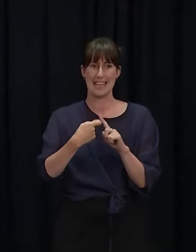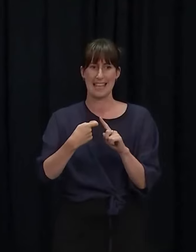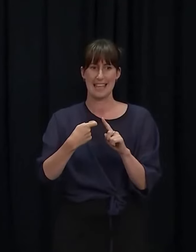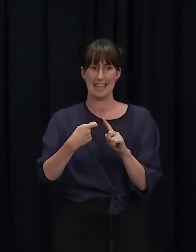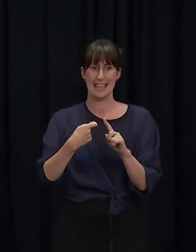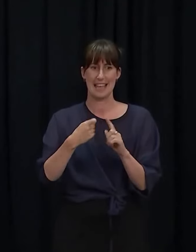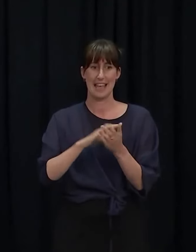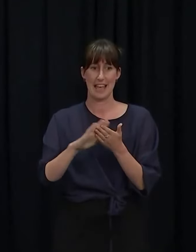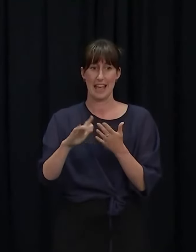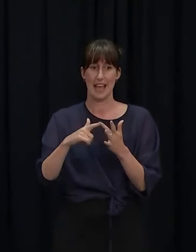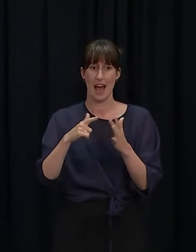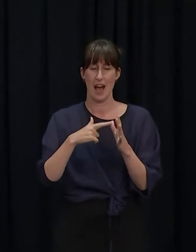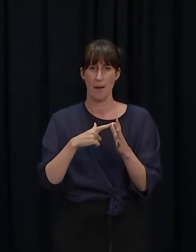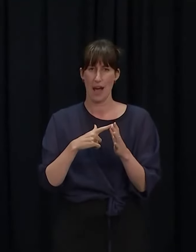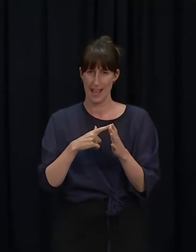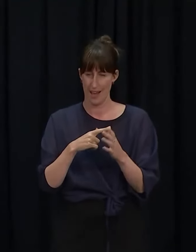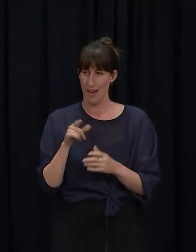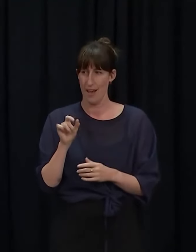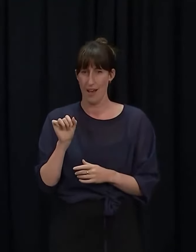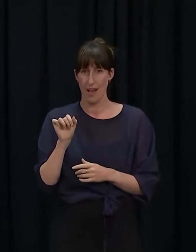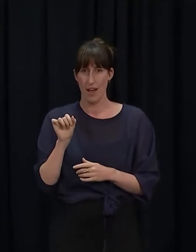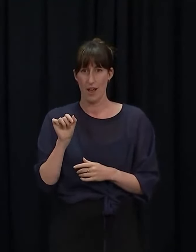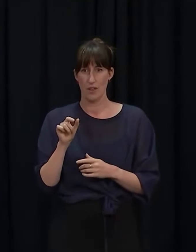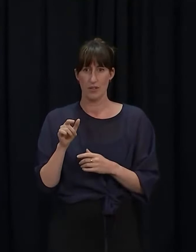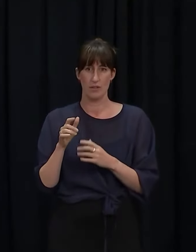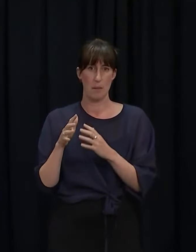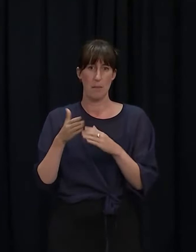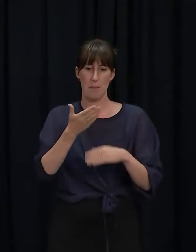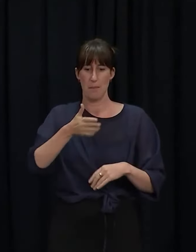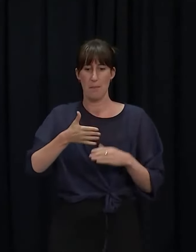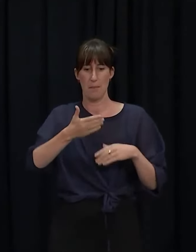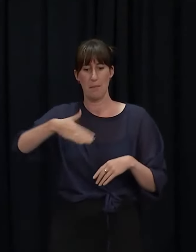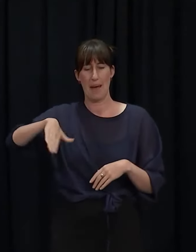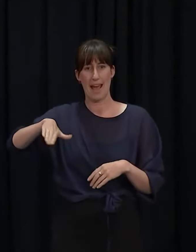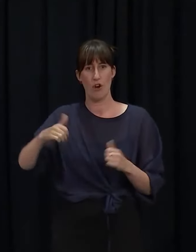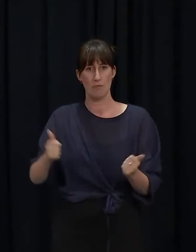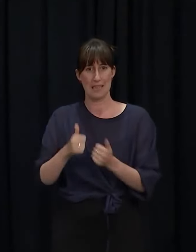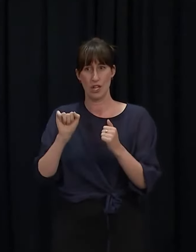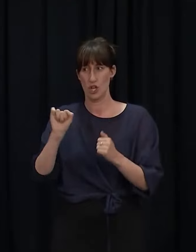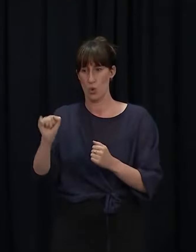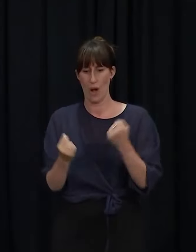make of that incident and your car being forced up onto the curb like that?